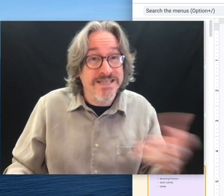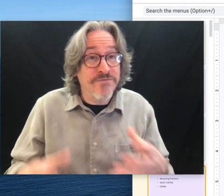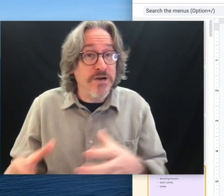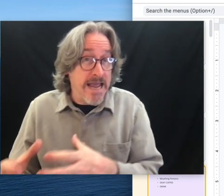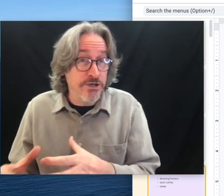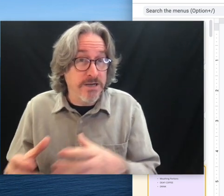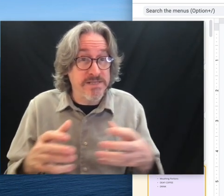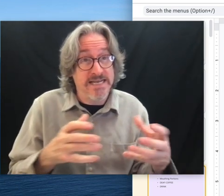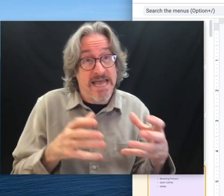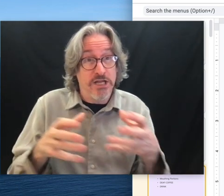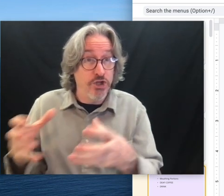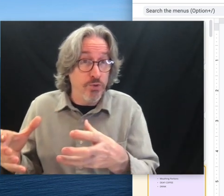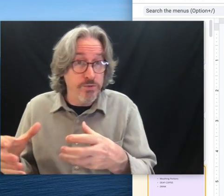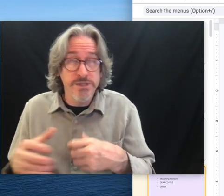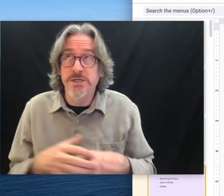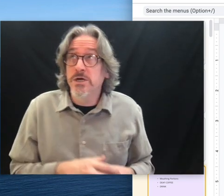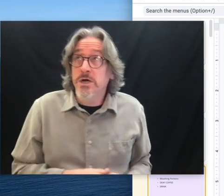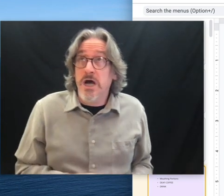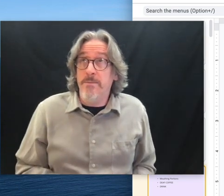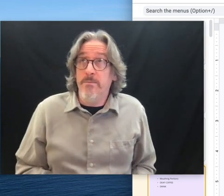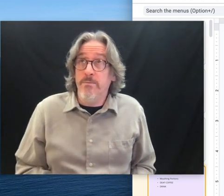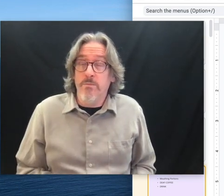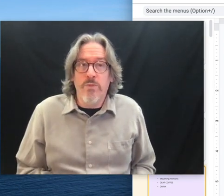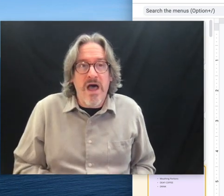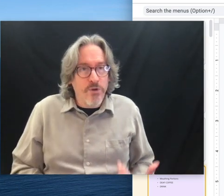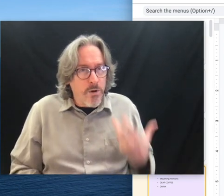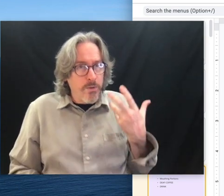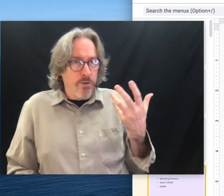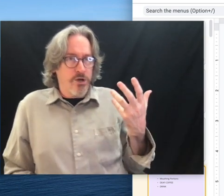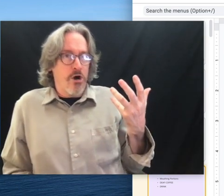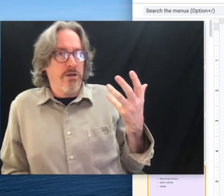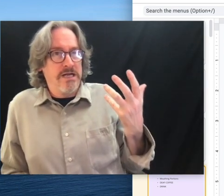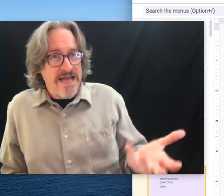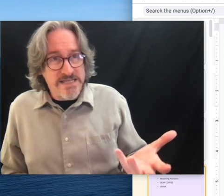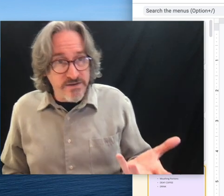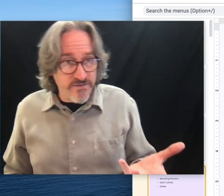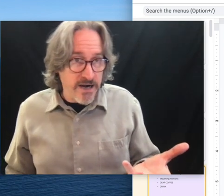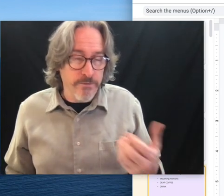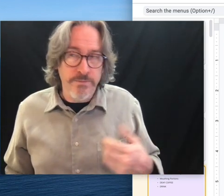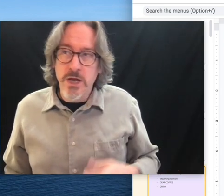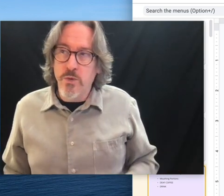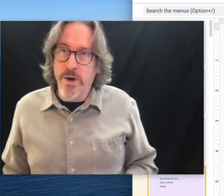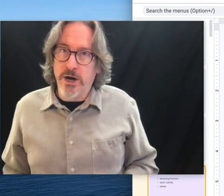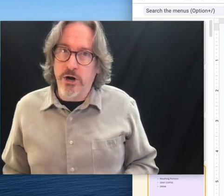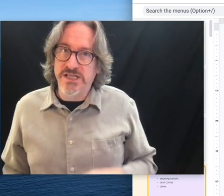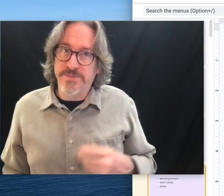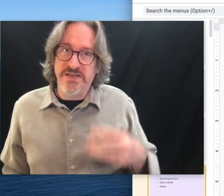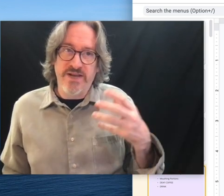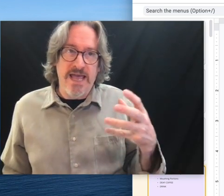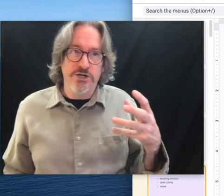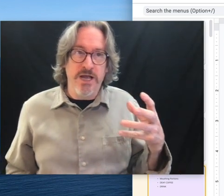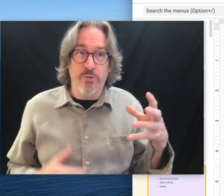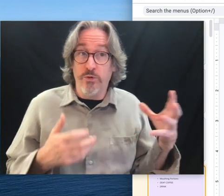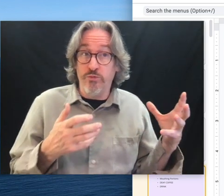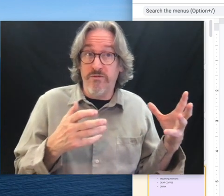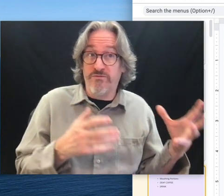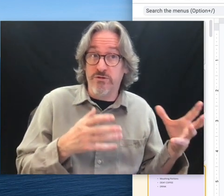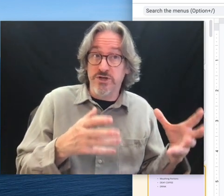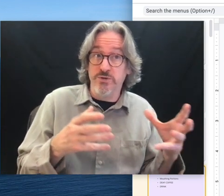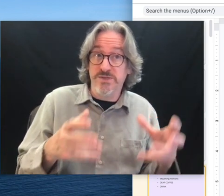There are different hand shapes that get used. They're what we would call a classifier, where a specific hand shape